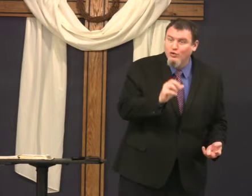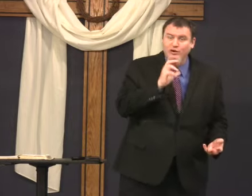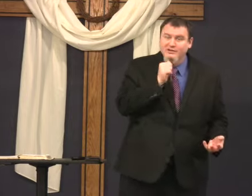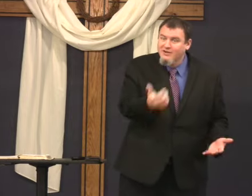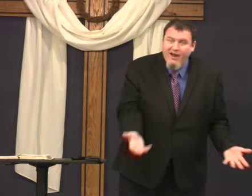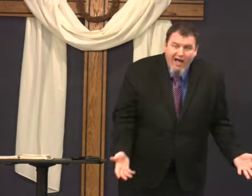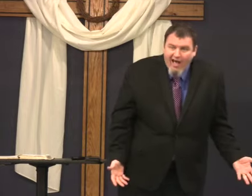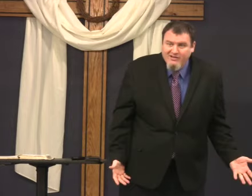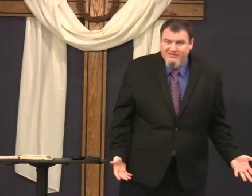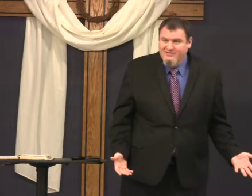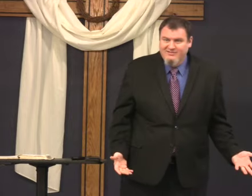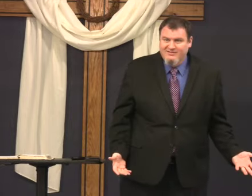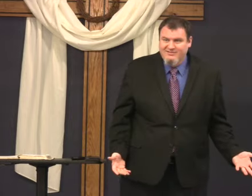Either it's true or it's not.